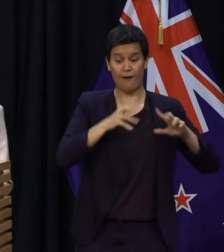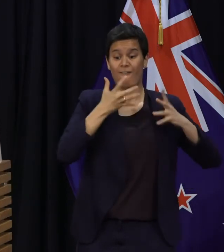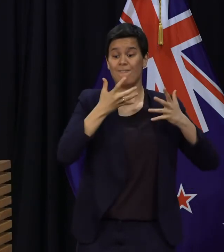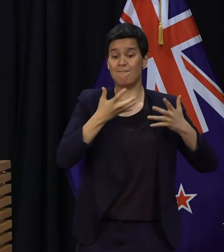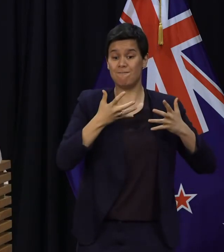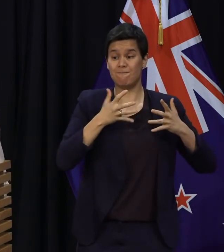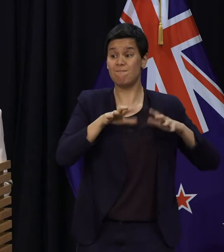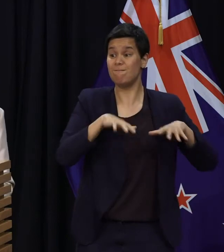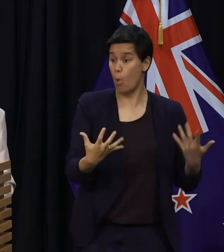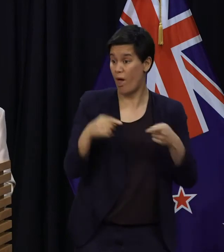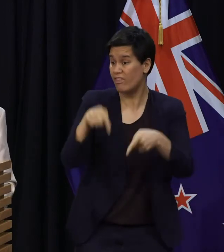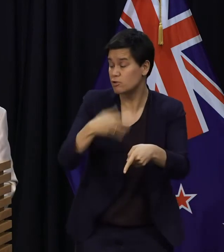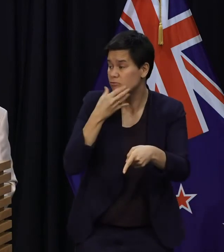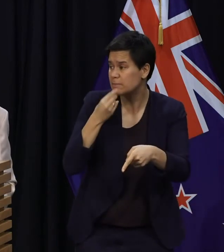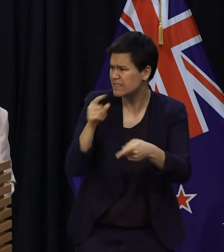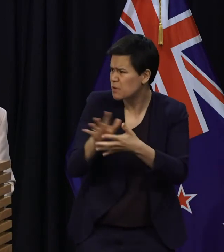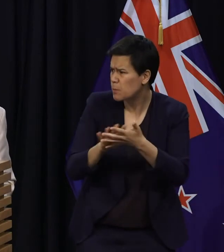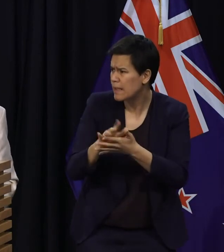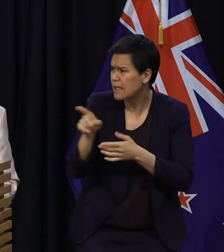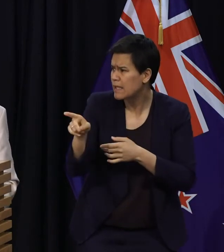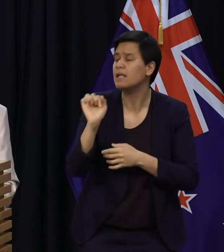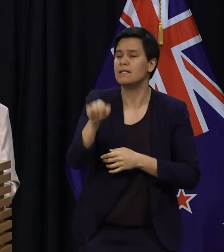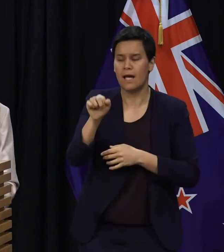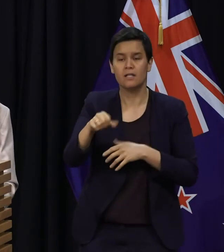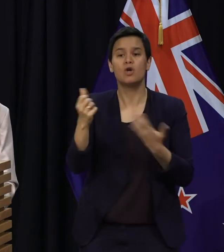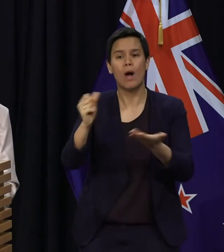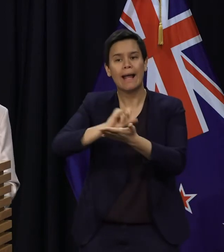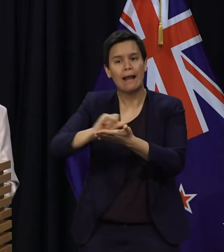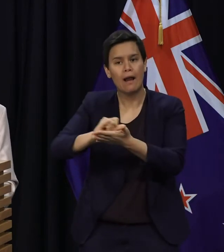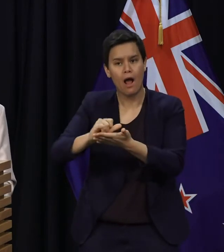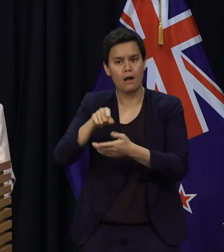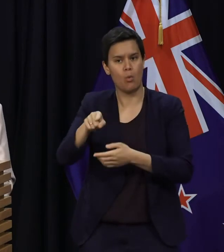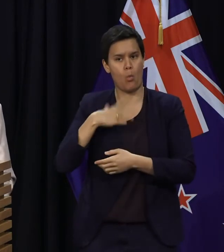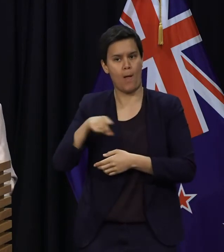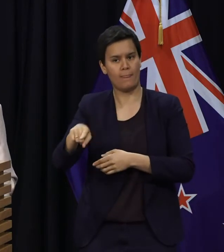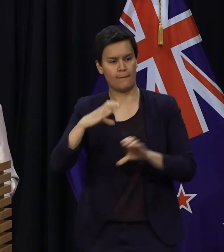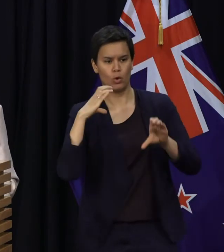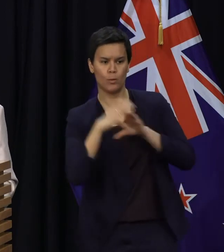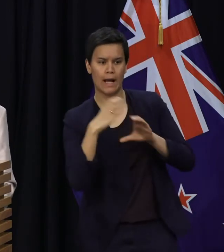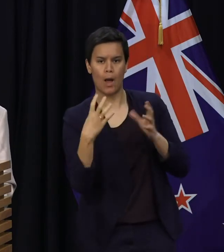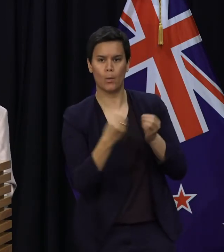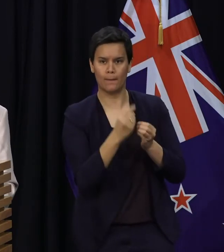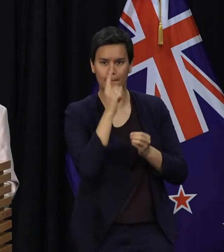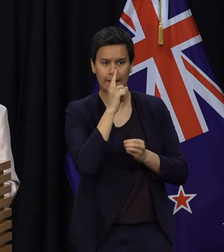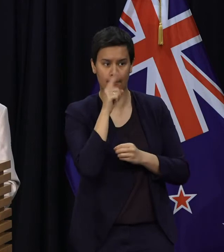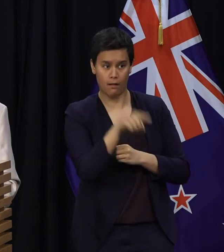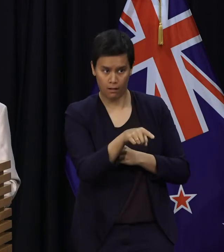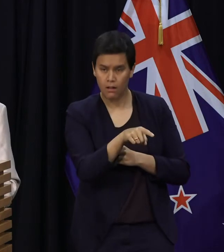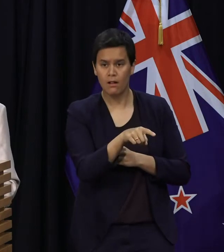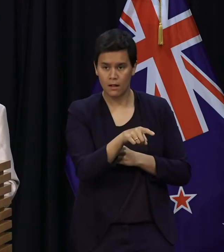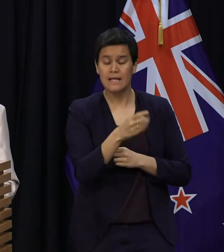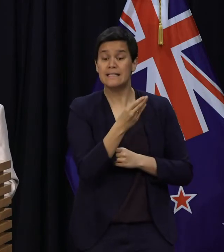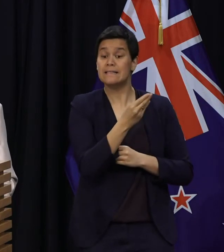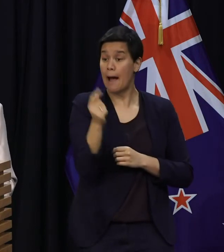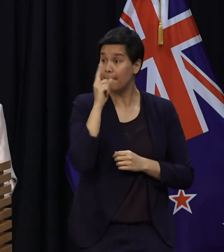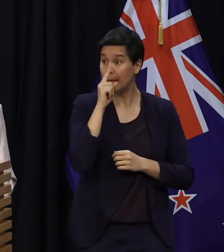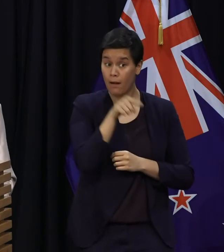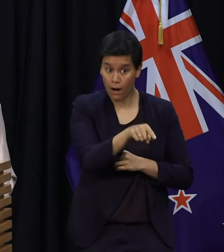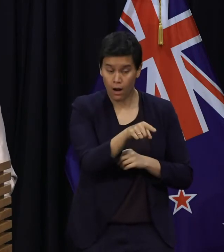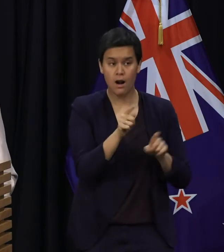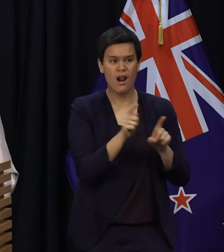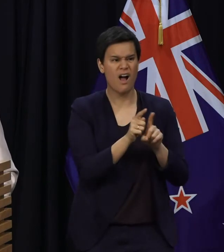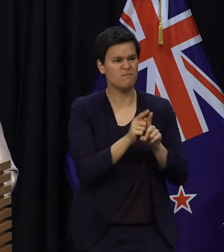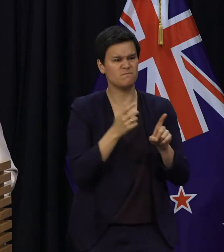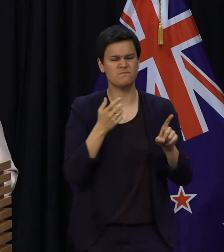we are relying as much as we can on the support of airlines to communicate in those cases. I have seen cases, though, where someone has used Expedia